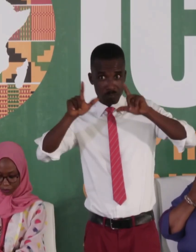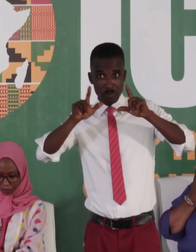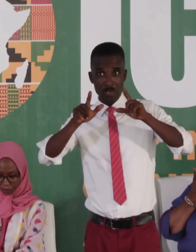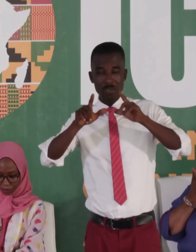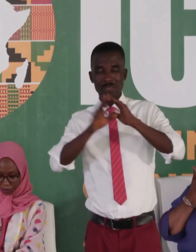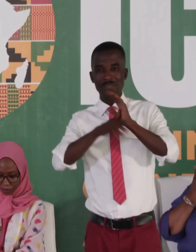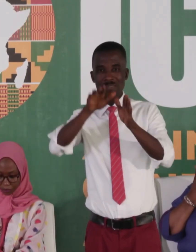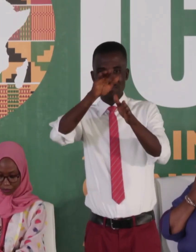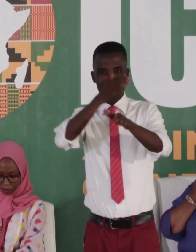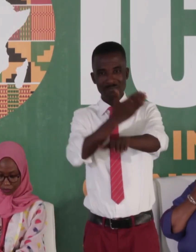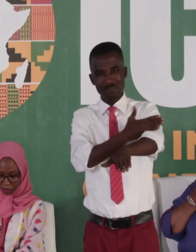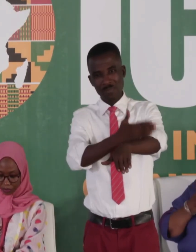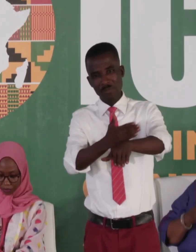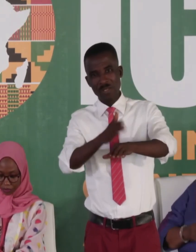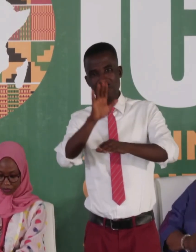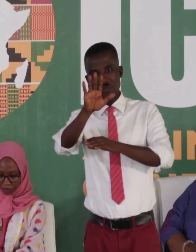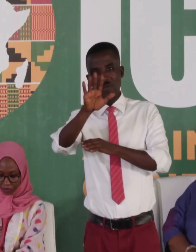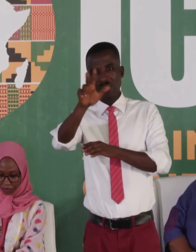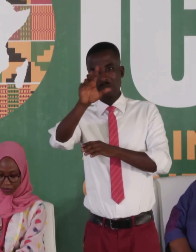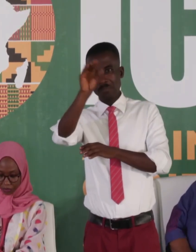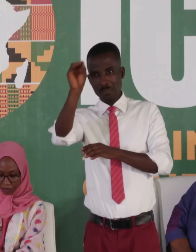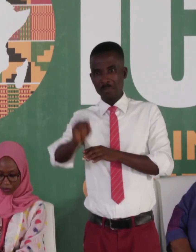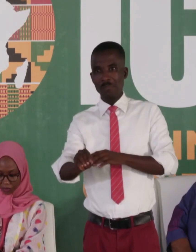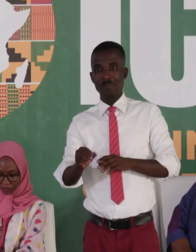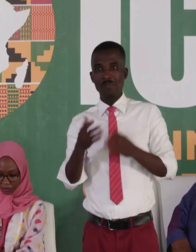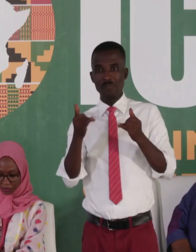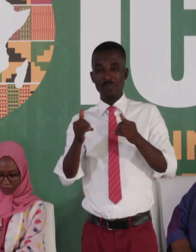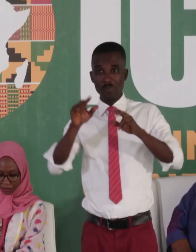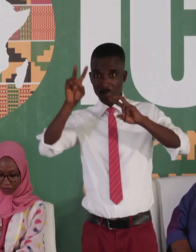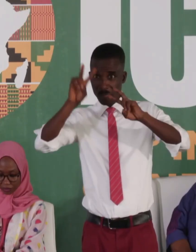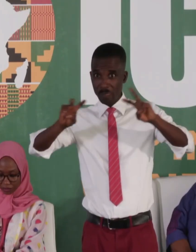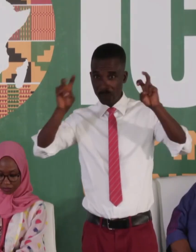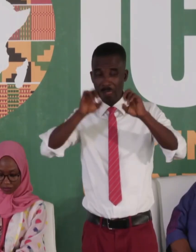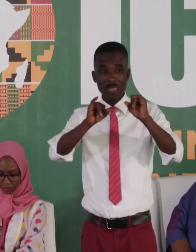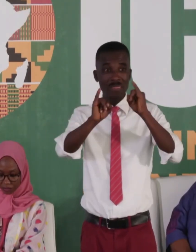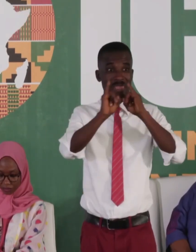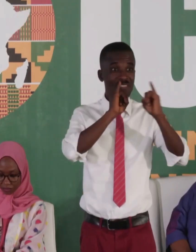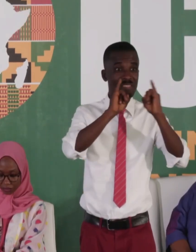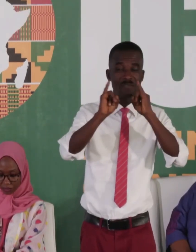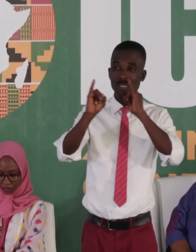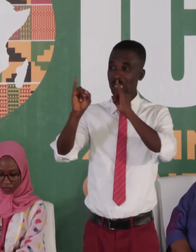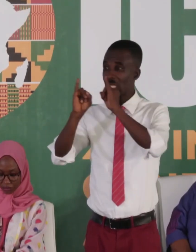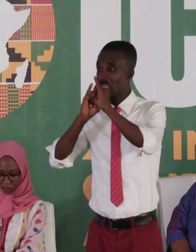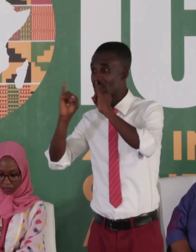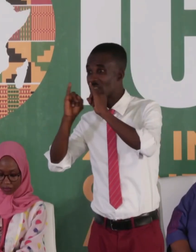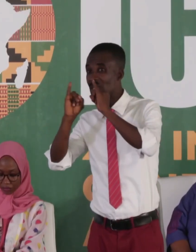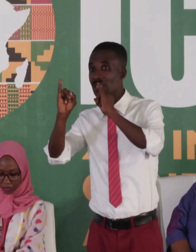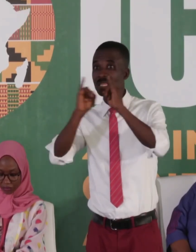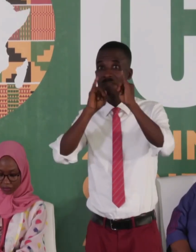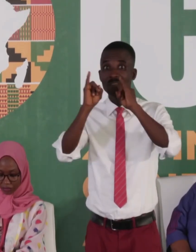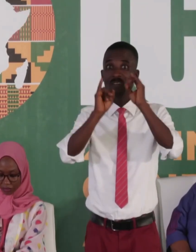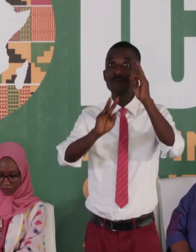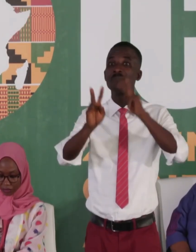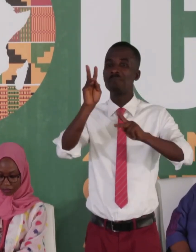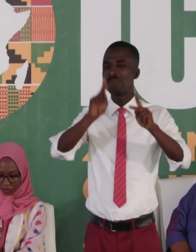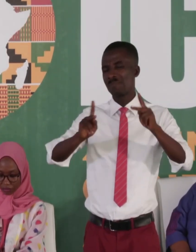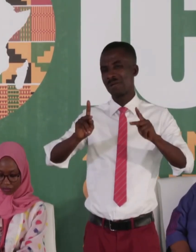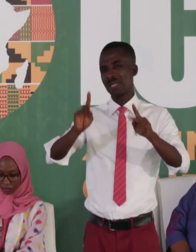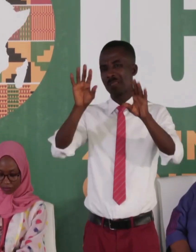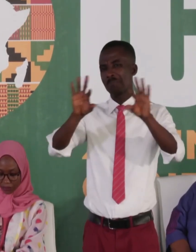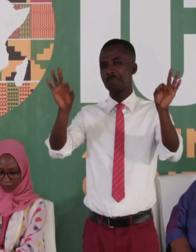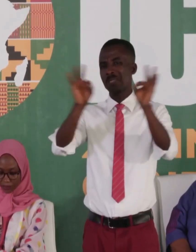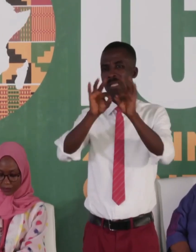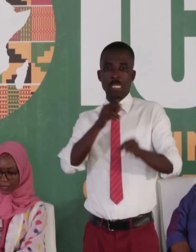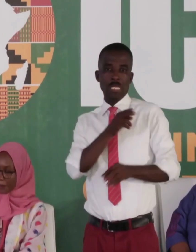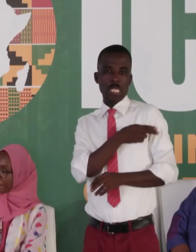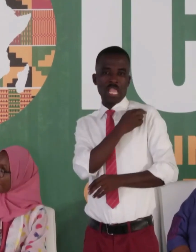53%. All right, so we also conducted interviews with, as I said, key health workers